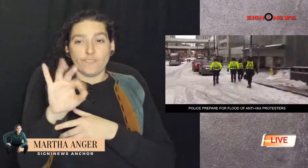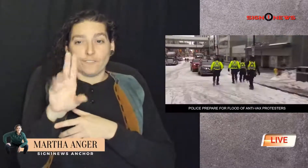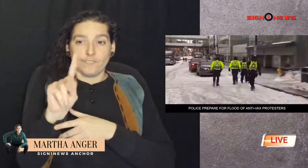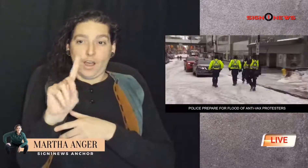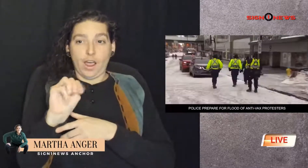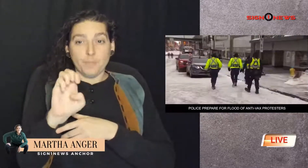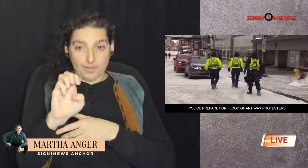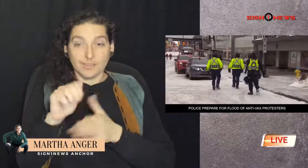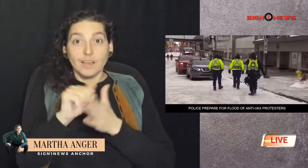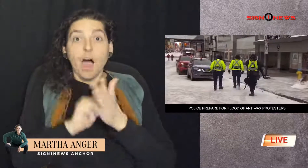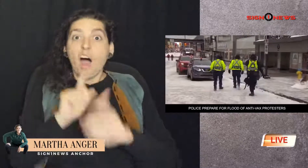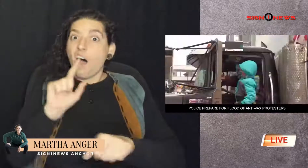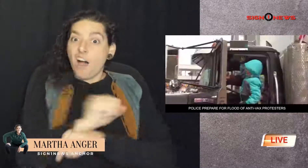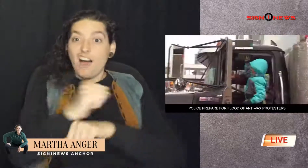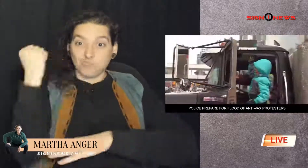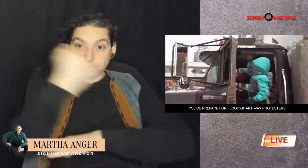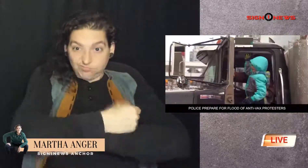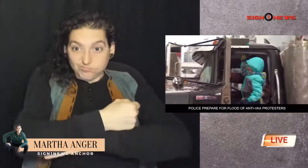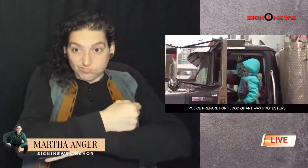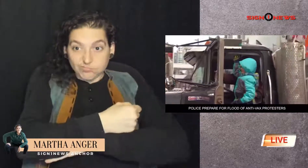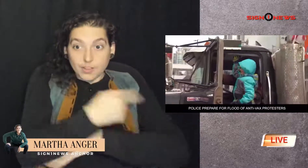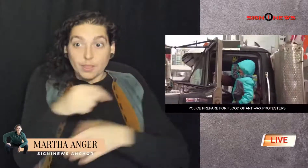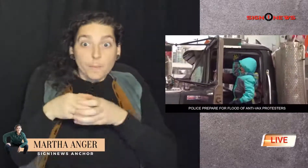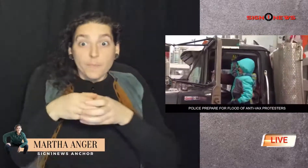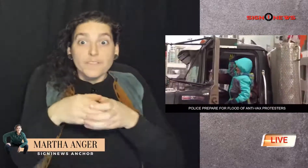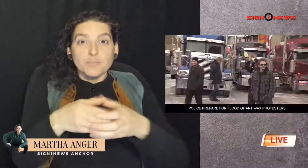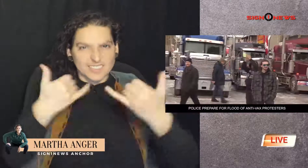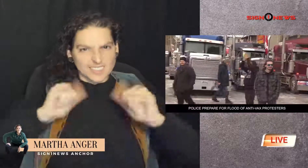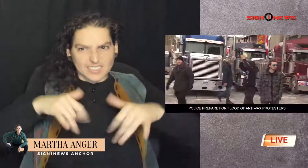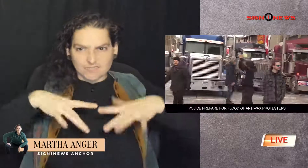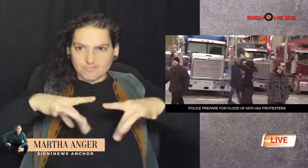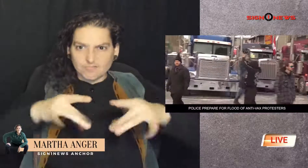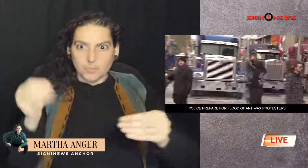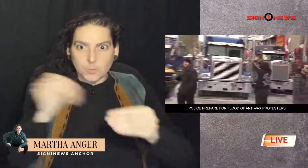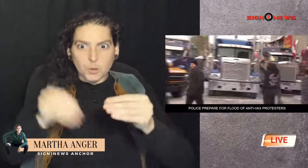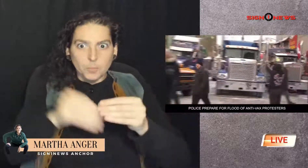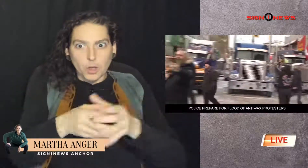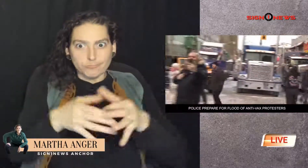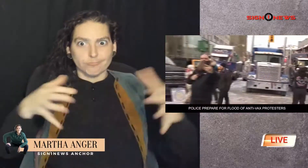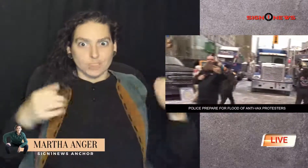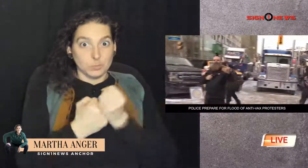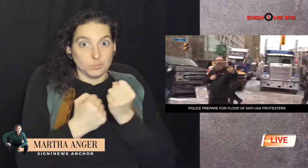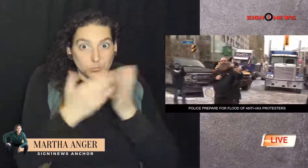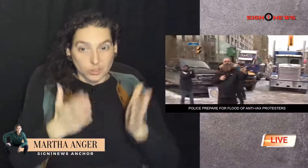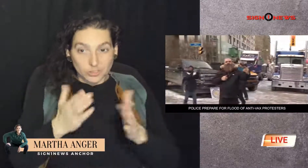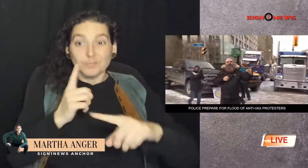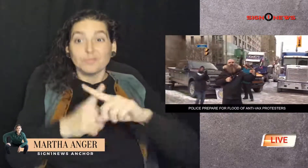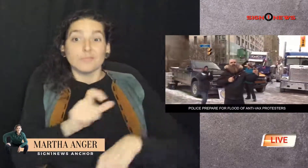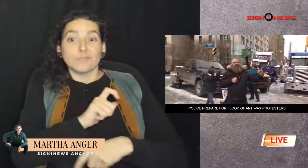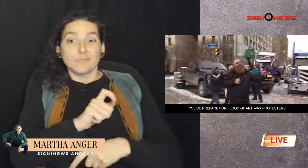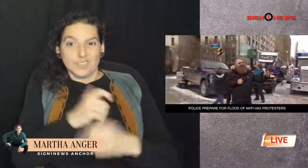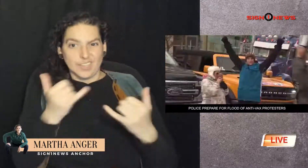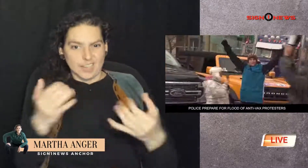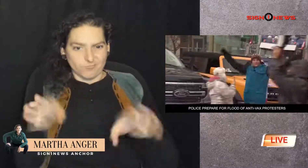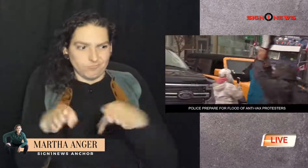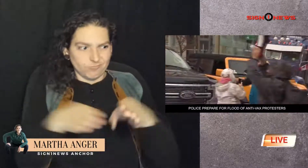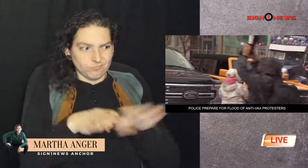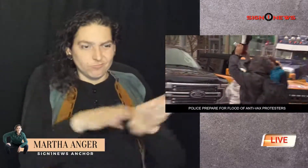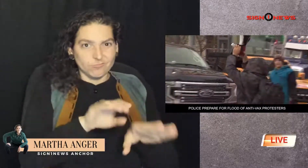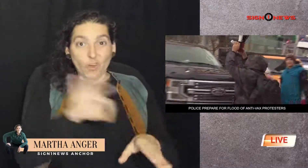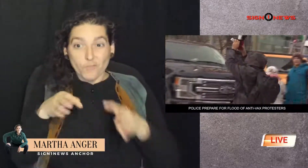Even though the group's $9 million GoFundMe account was shut down, the movement is still picking